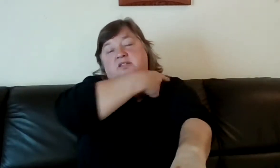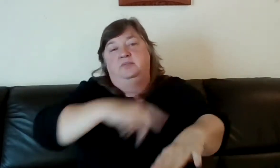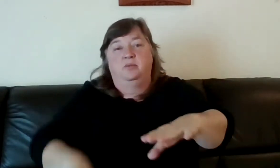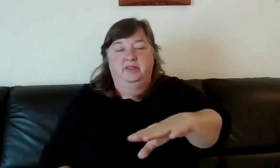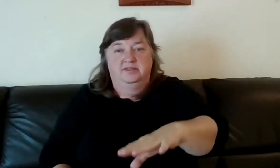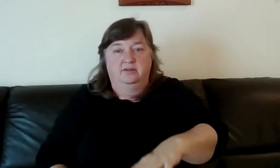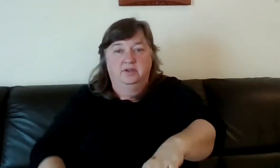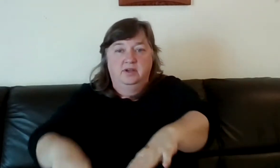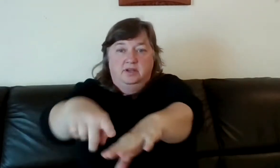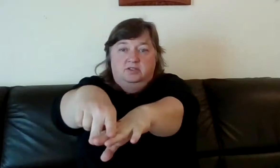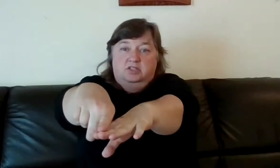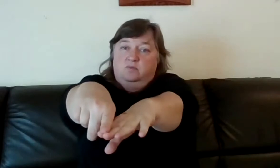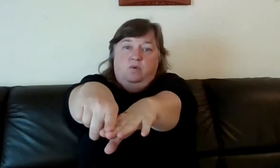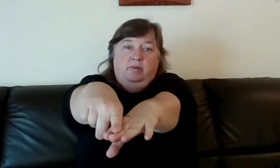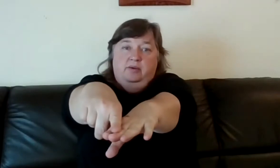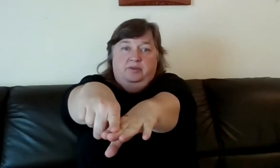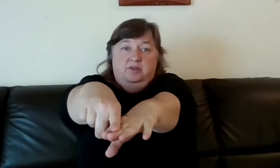except you don't make the sound. It's just wobbling with your tongue.